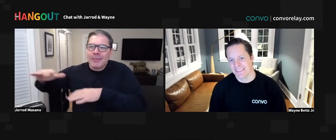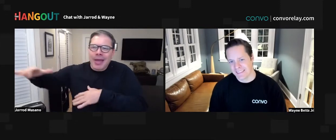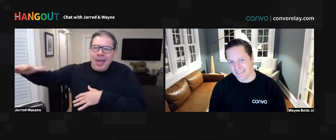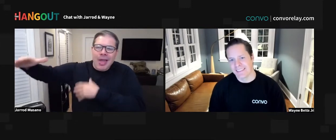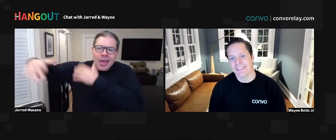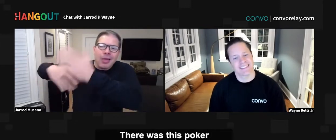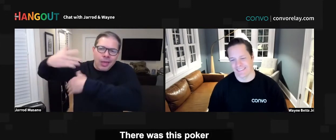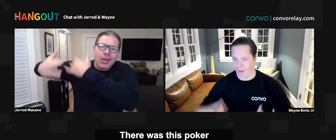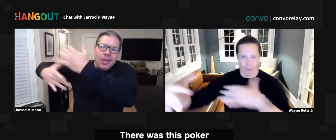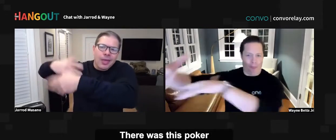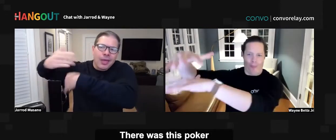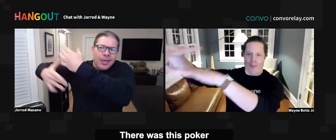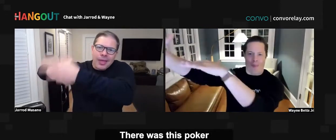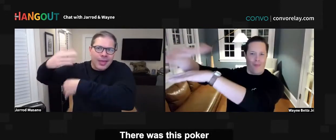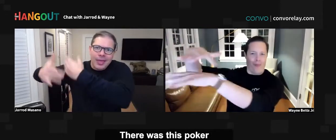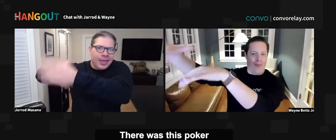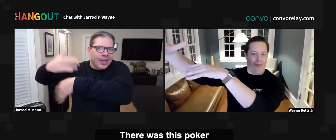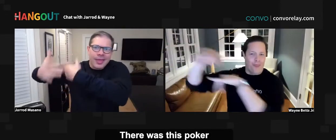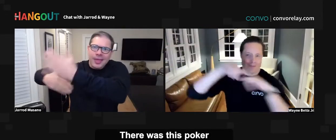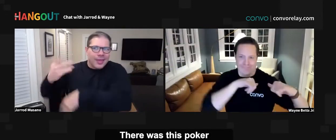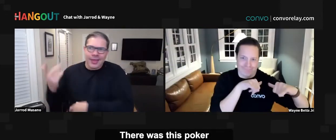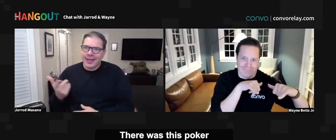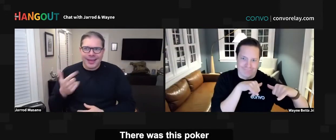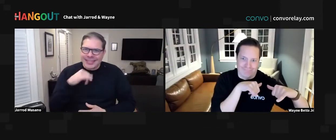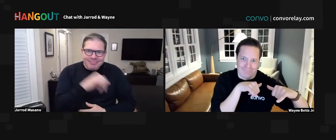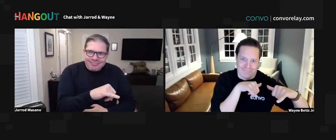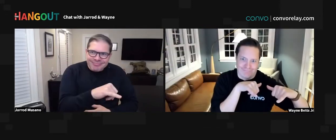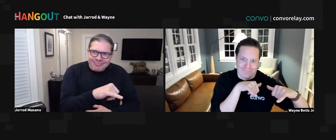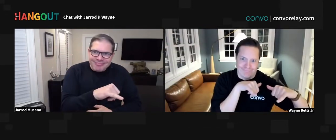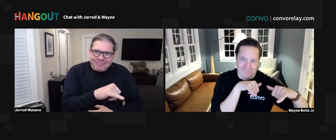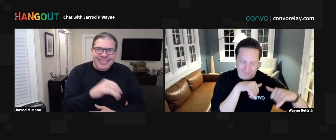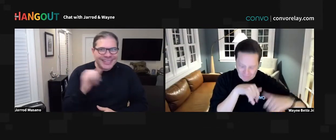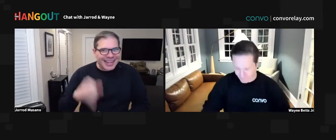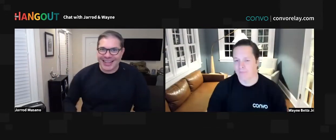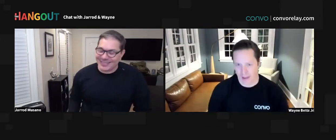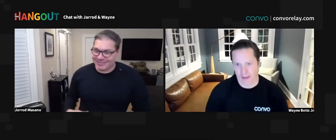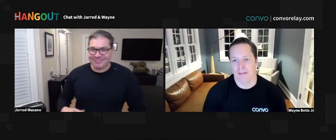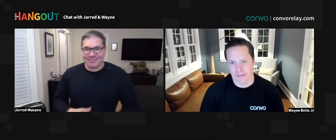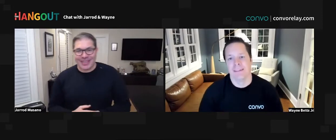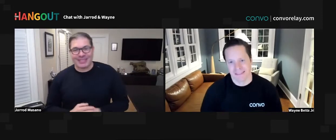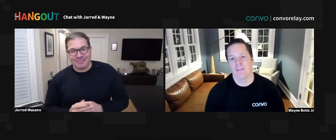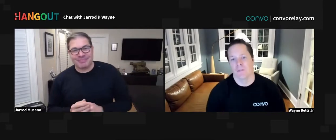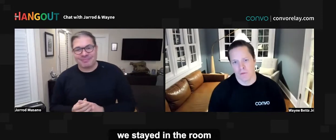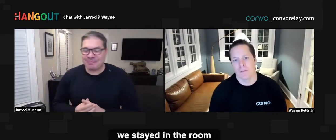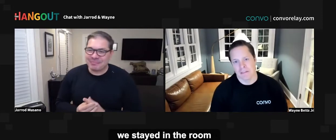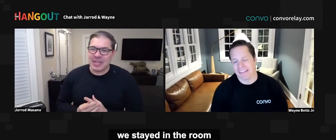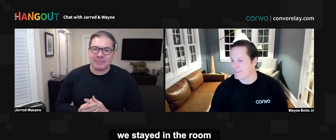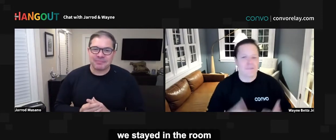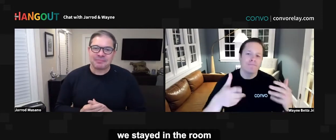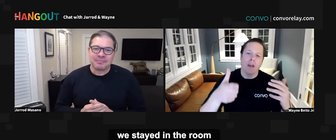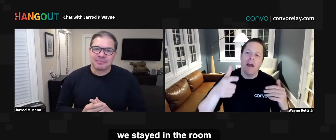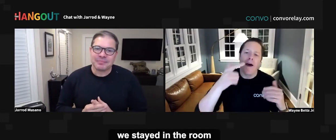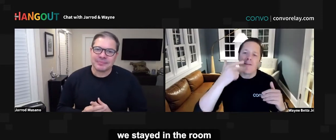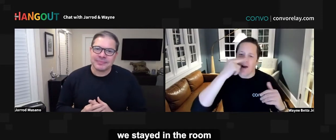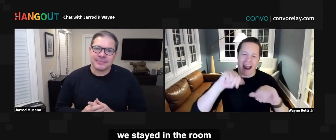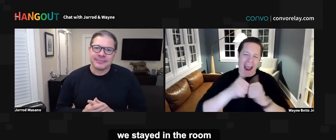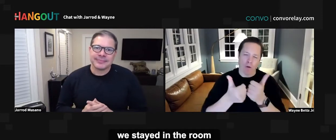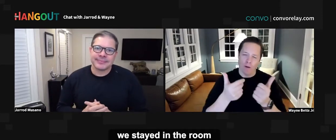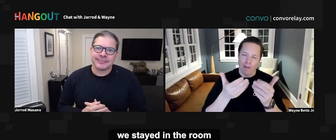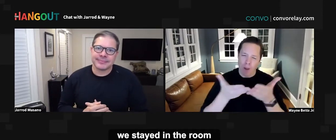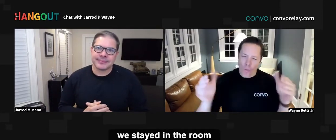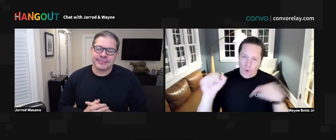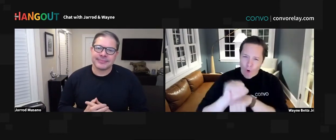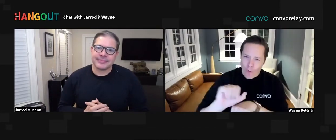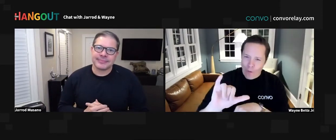having this discussion. There was this poker tournament that was underway. Mm-hmm. While we were, instead of going there, we stayed in the room having this